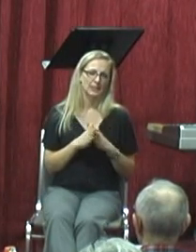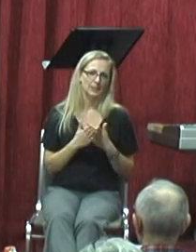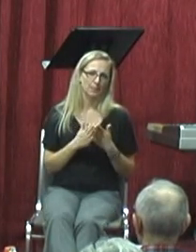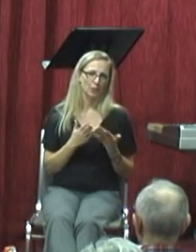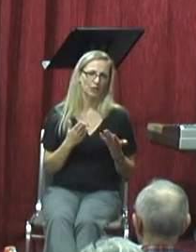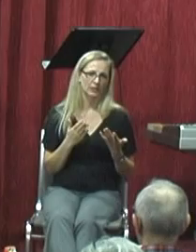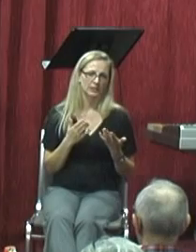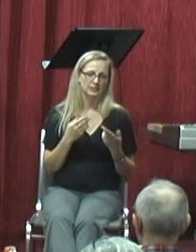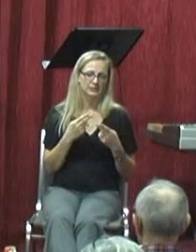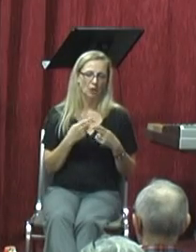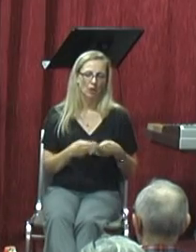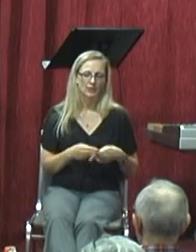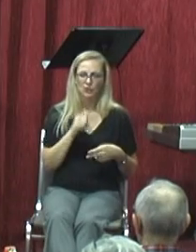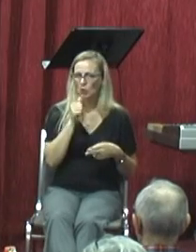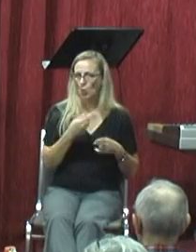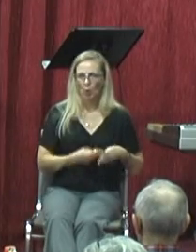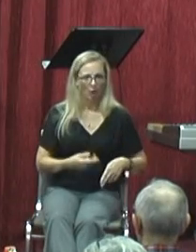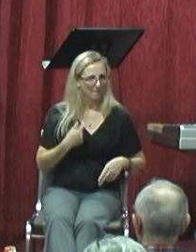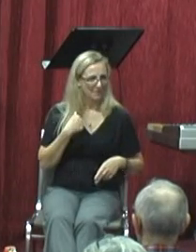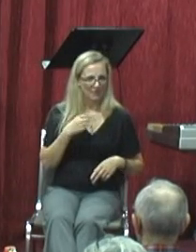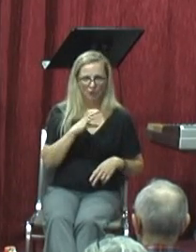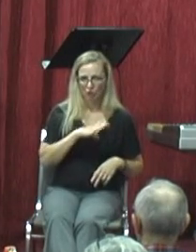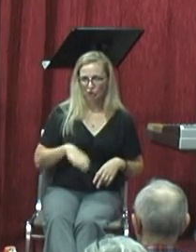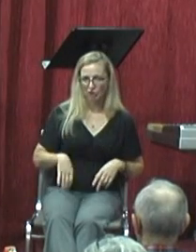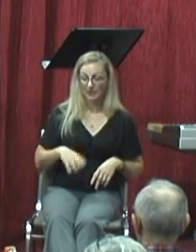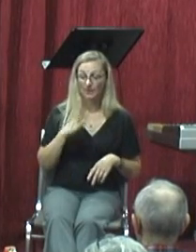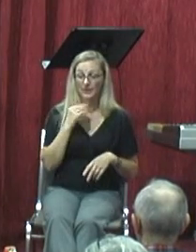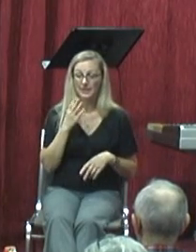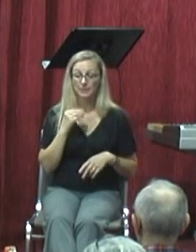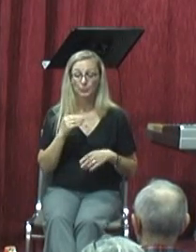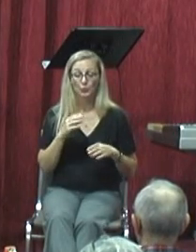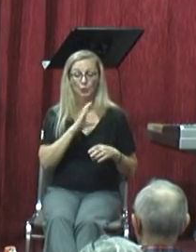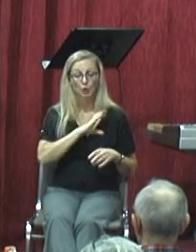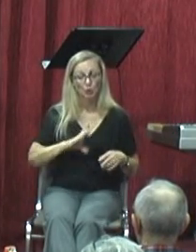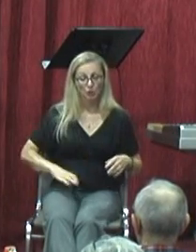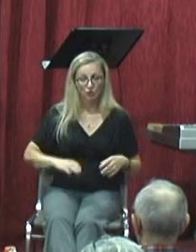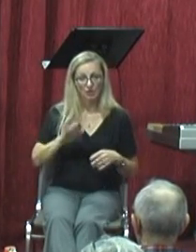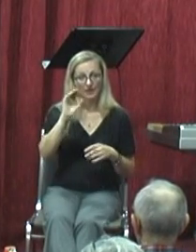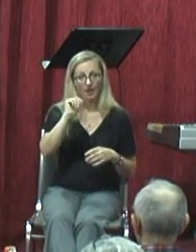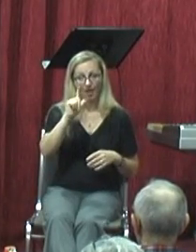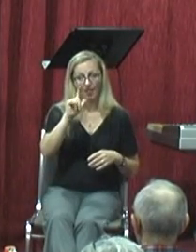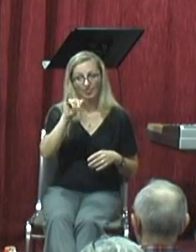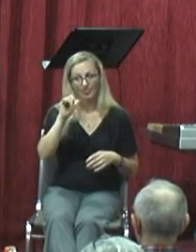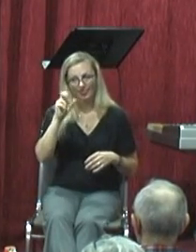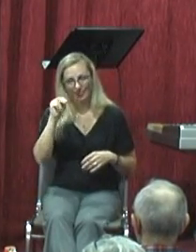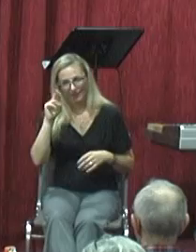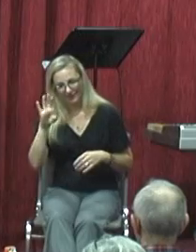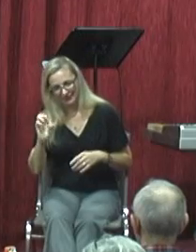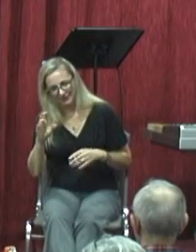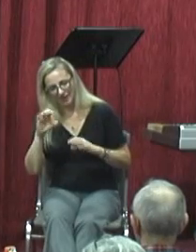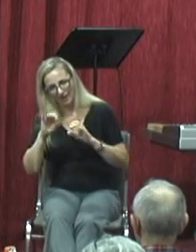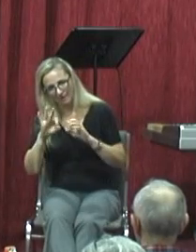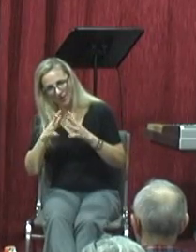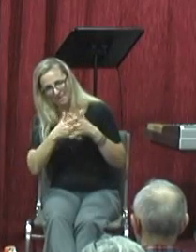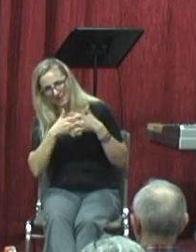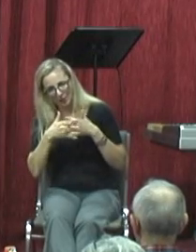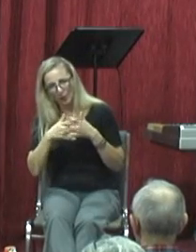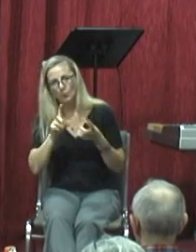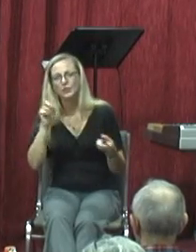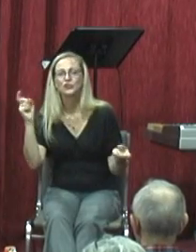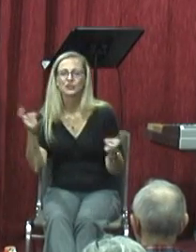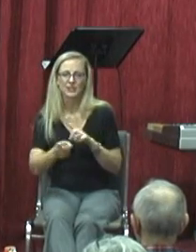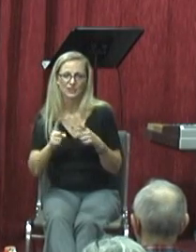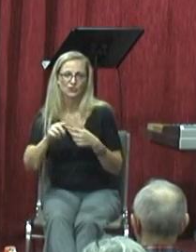Call Me Christian. The Hebrew Christian Alliance of America was changed to the Messianic Jewish Alliance of